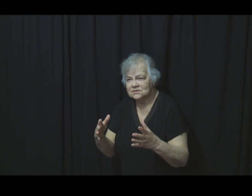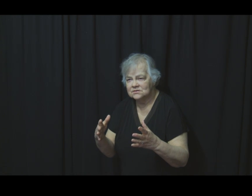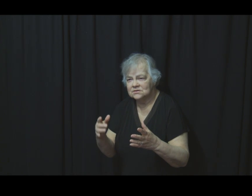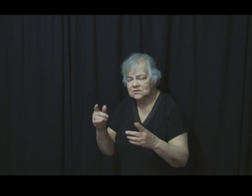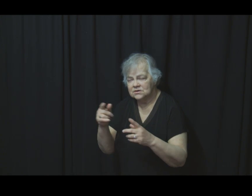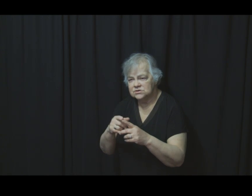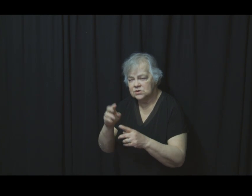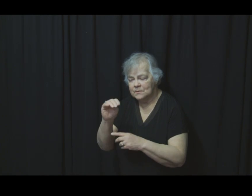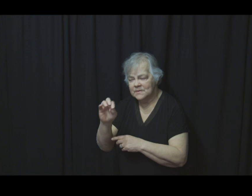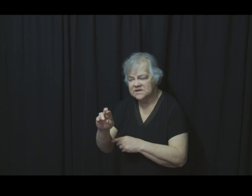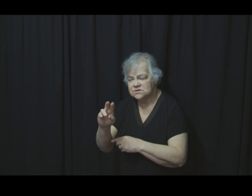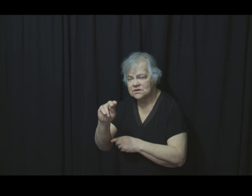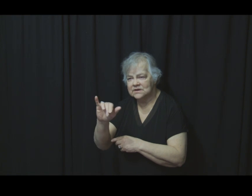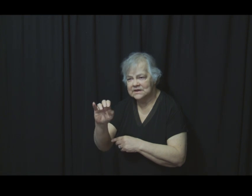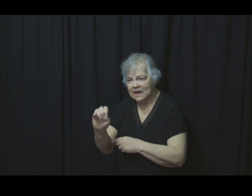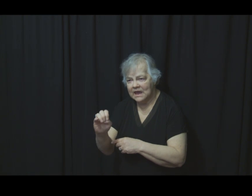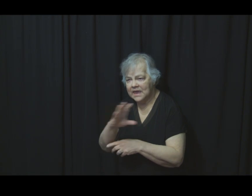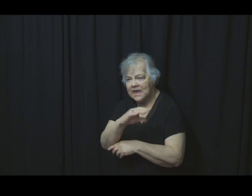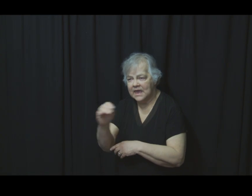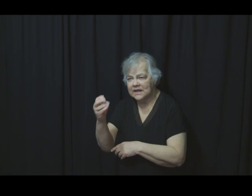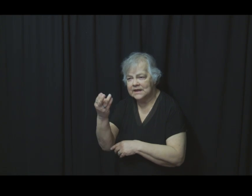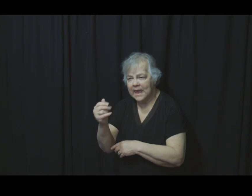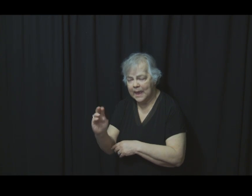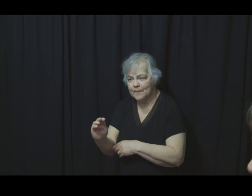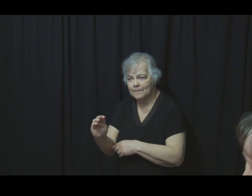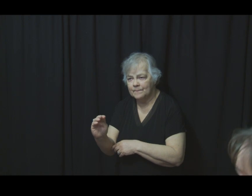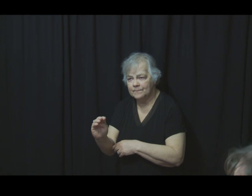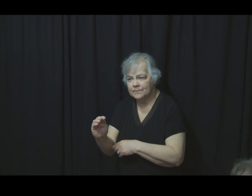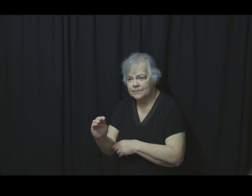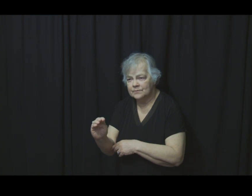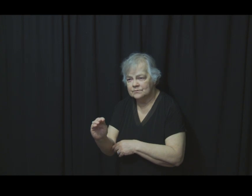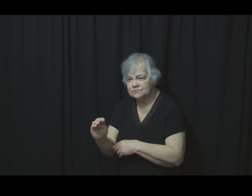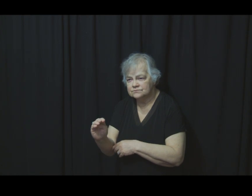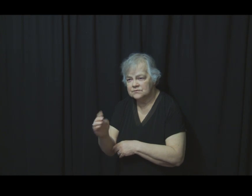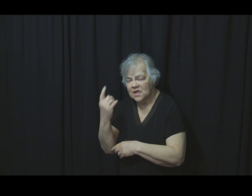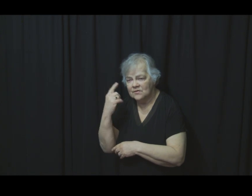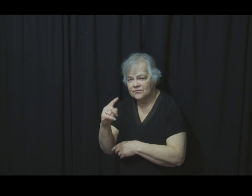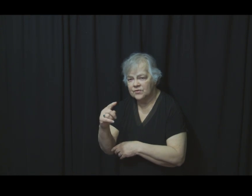Mr. Nye and to Mr. Ham for an excellent discussion.